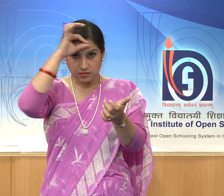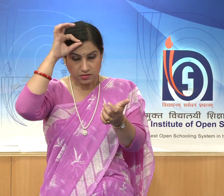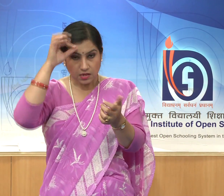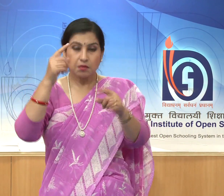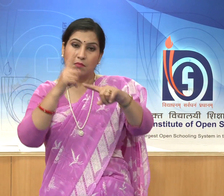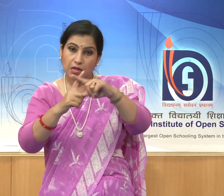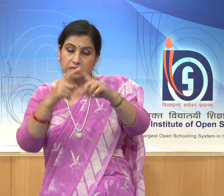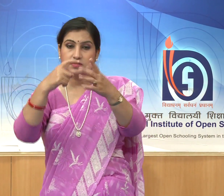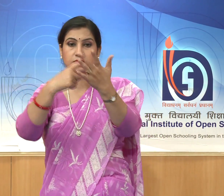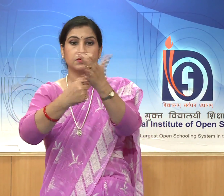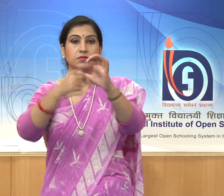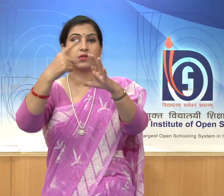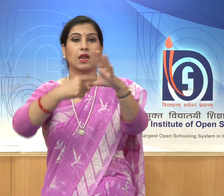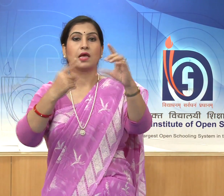and Rajput painting.